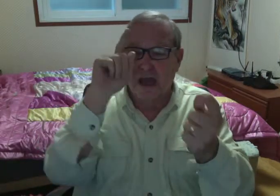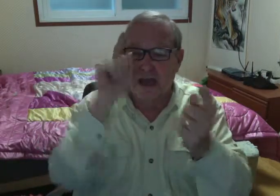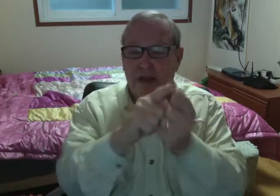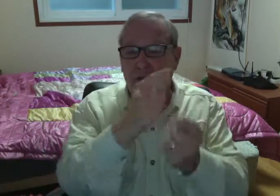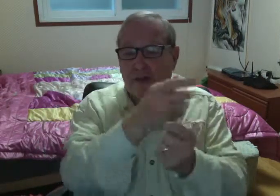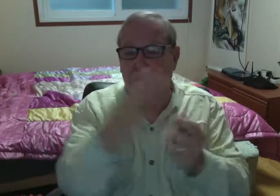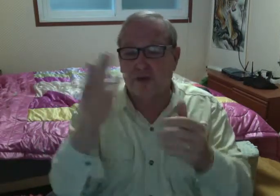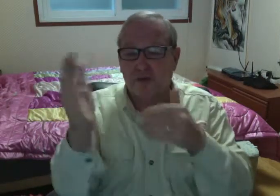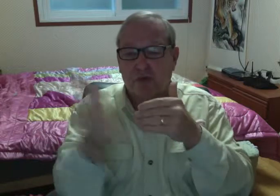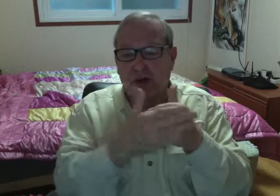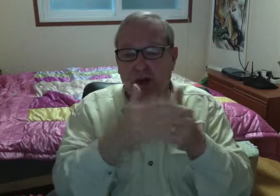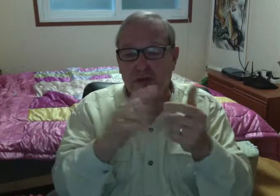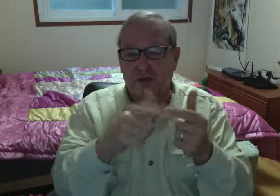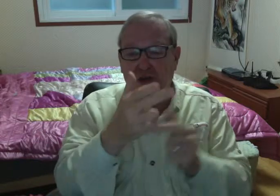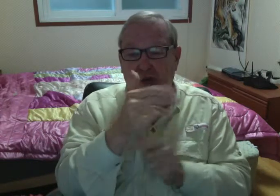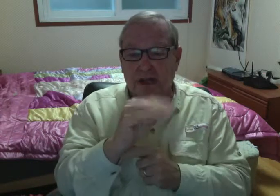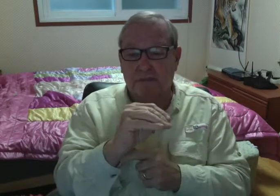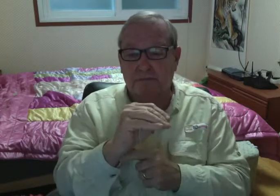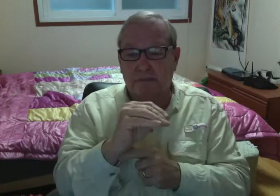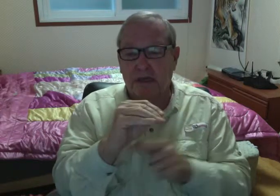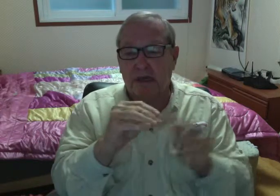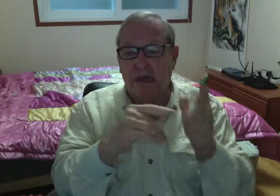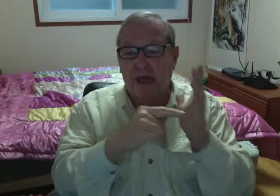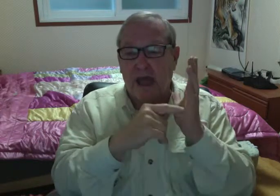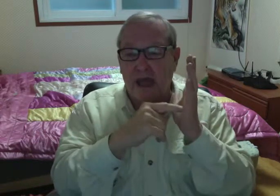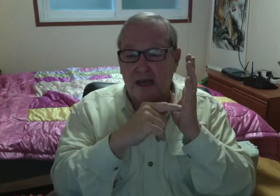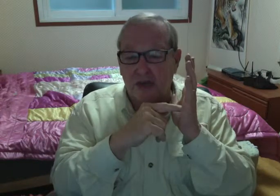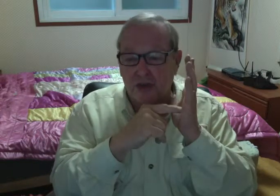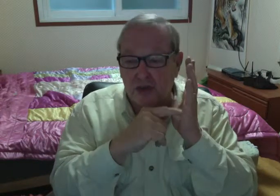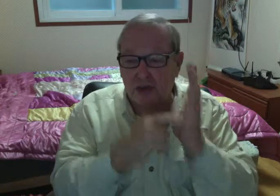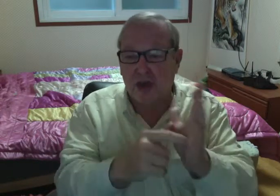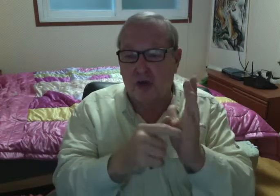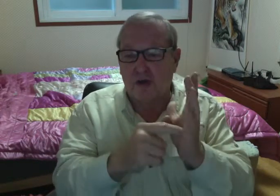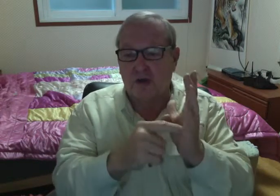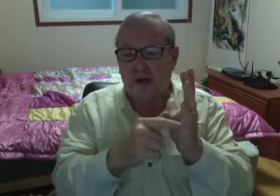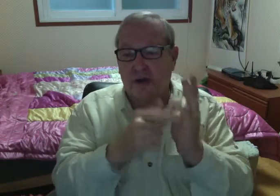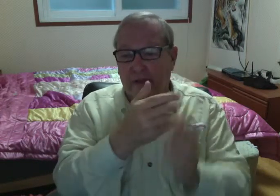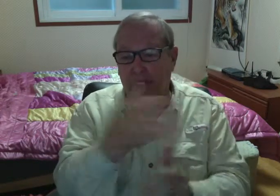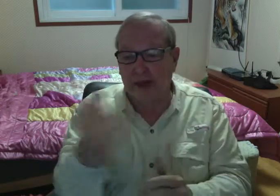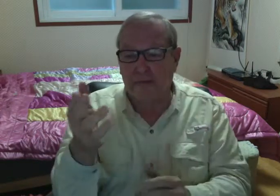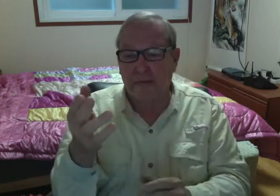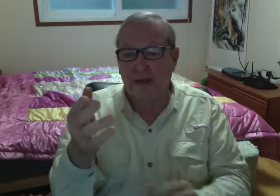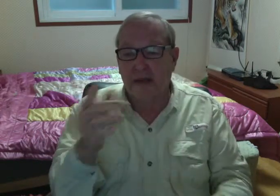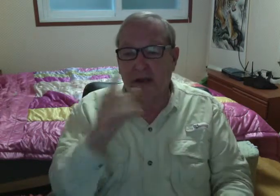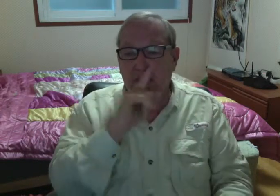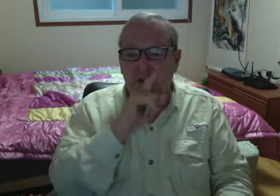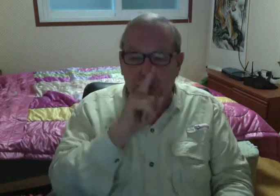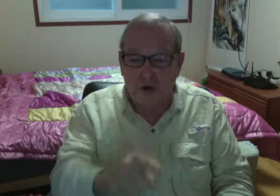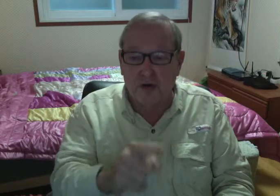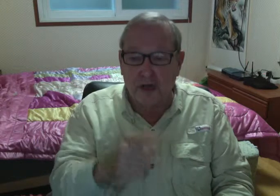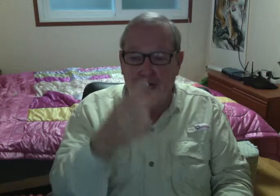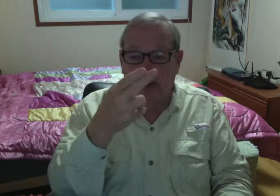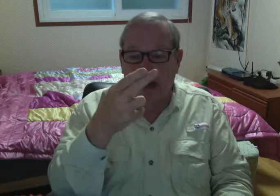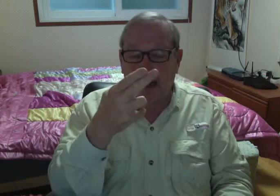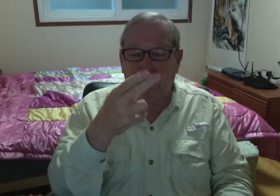and showed them that truly he is indeed